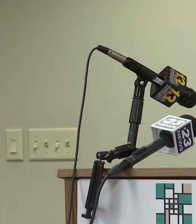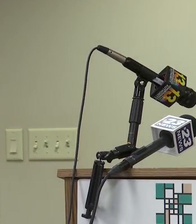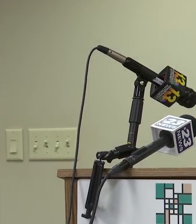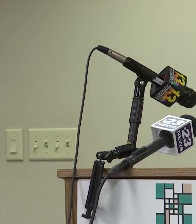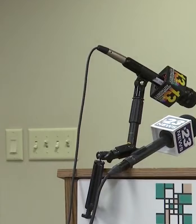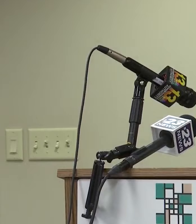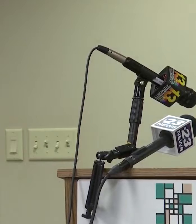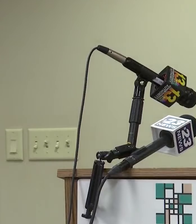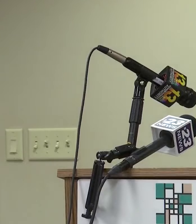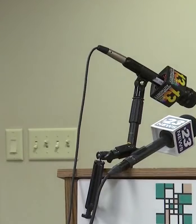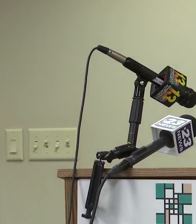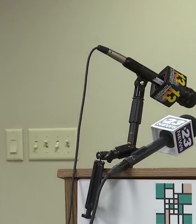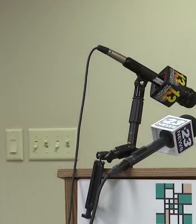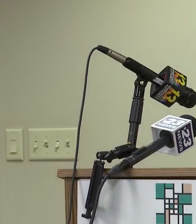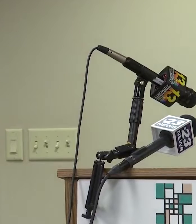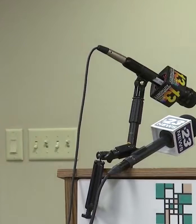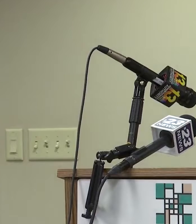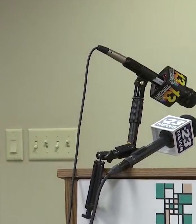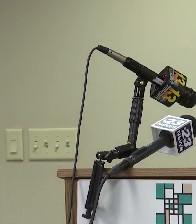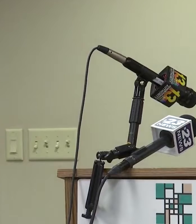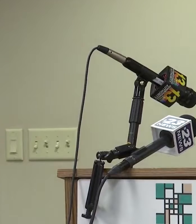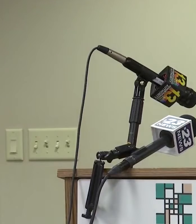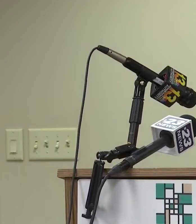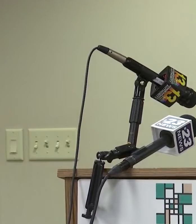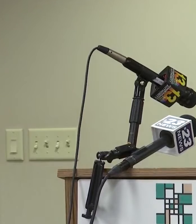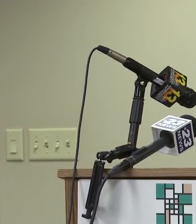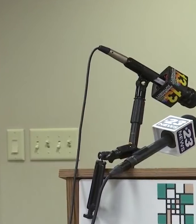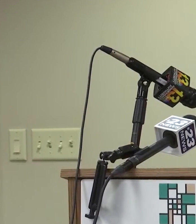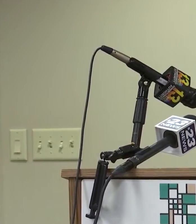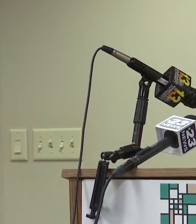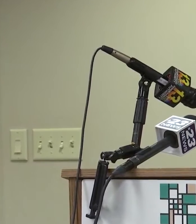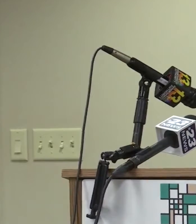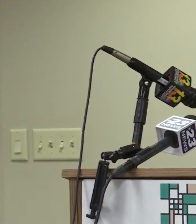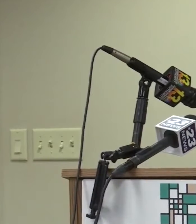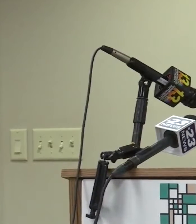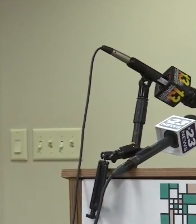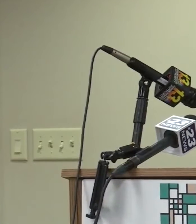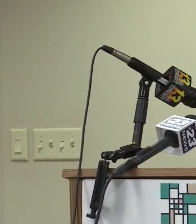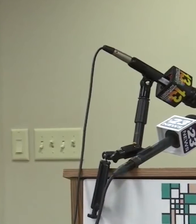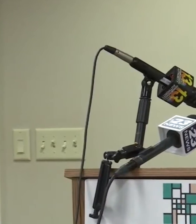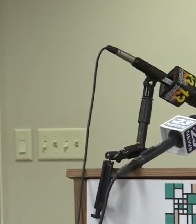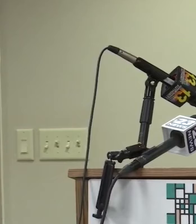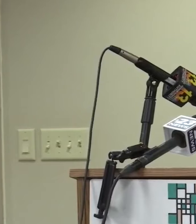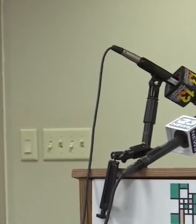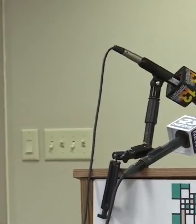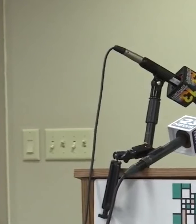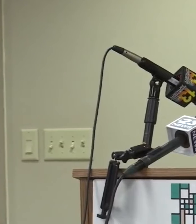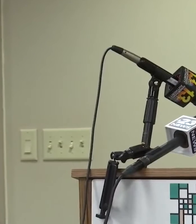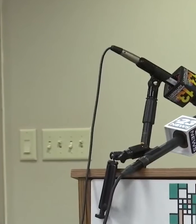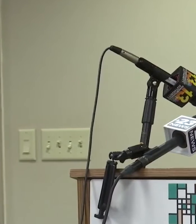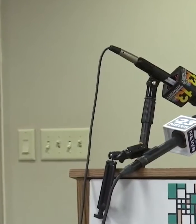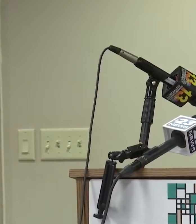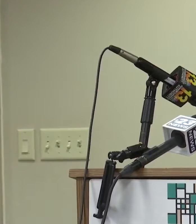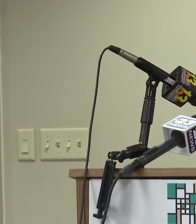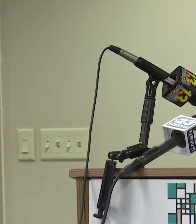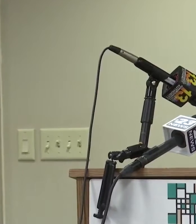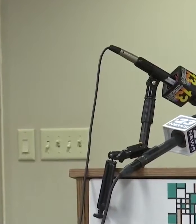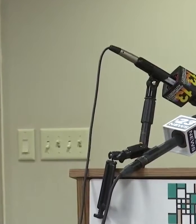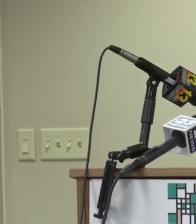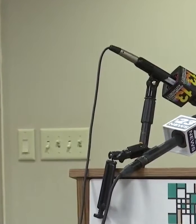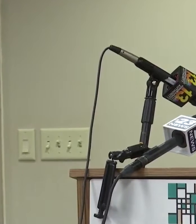this. This pandemic knows no age boundaries. And our positivity rate is increasing at